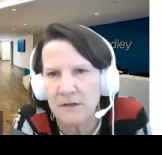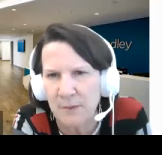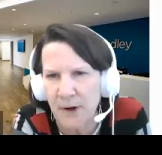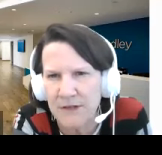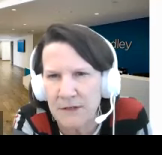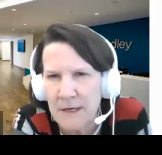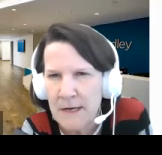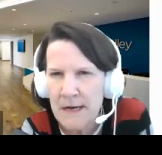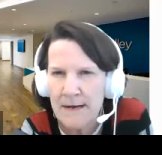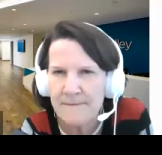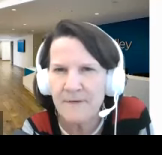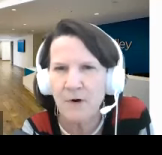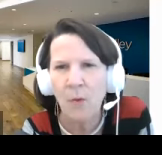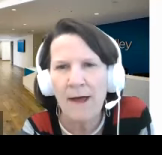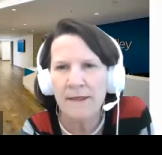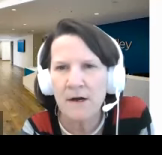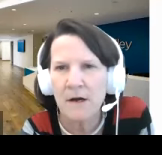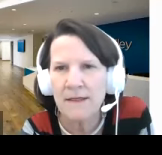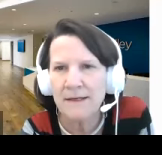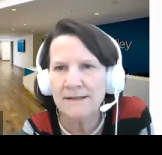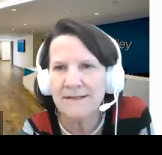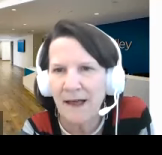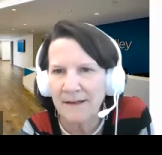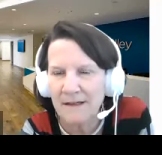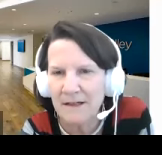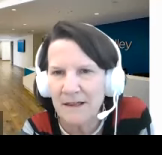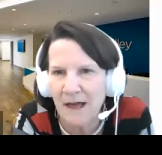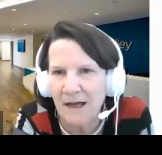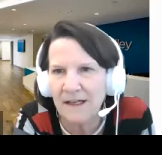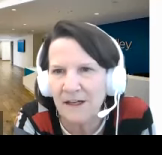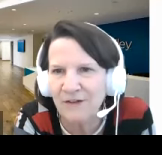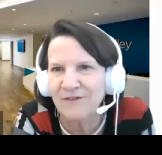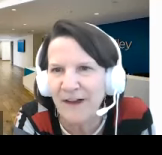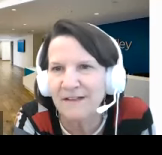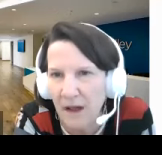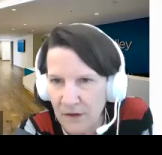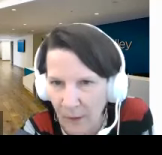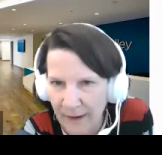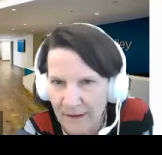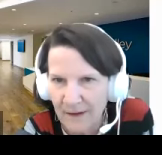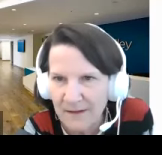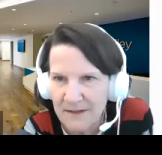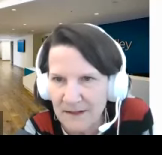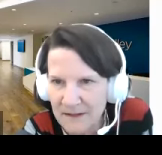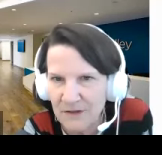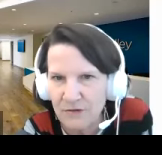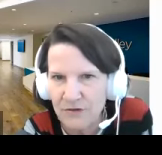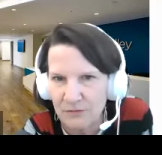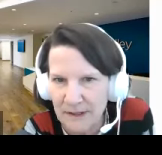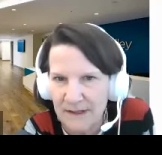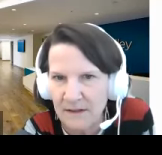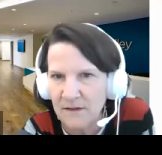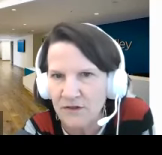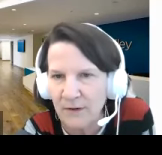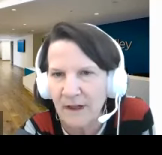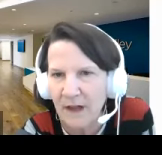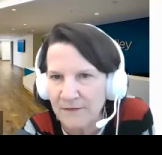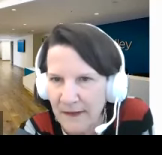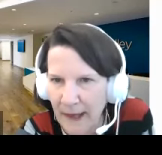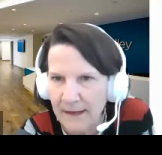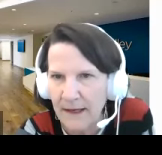into a depression for a while there, and then decided that he could find another way to continue to read and